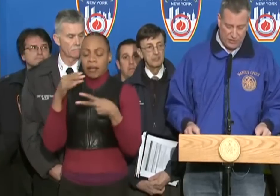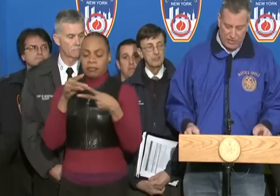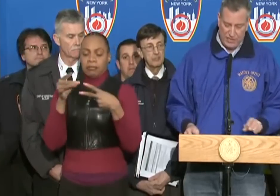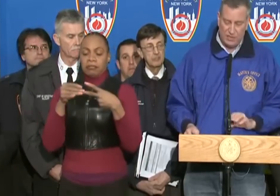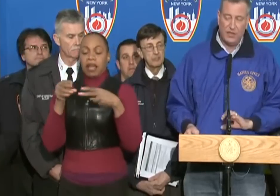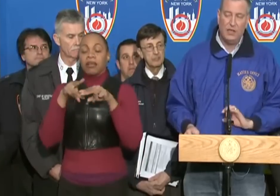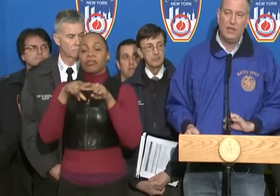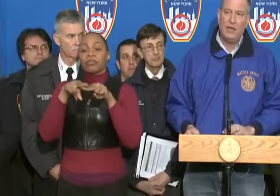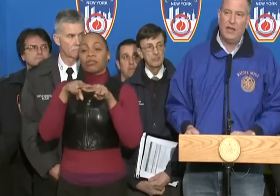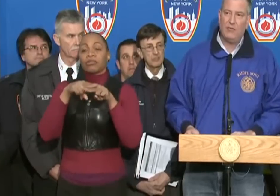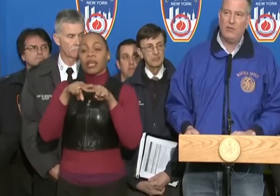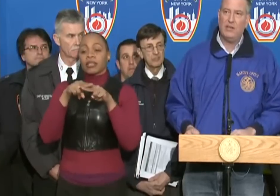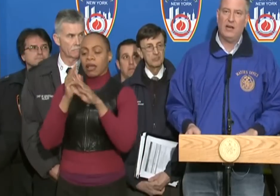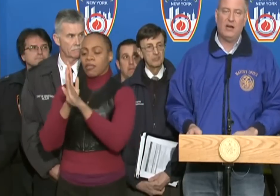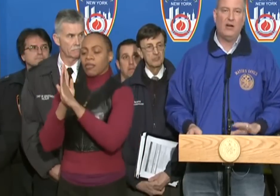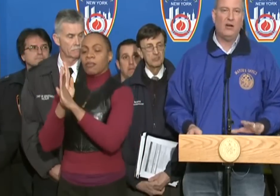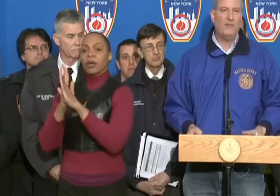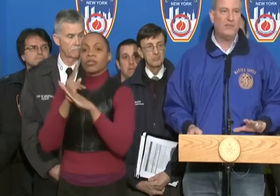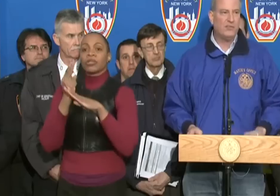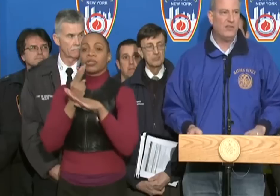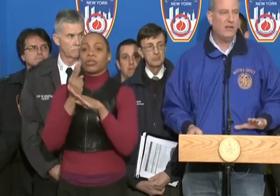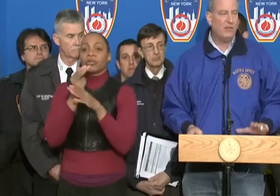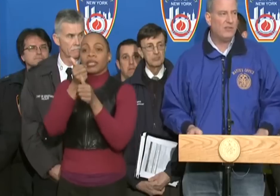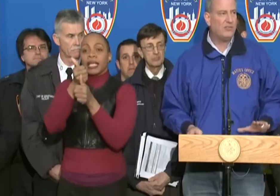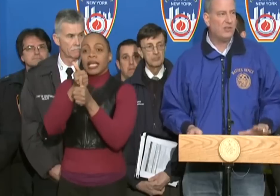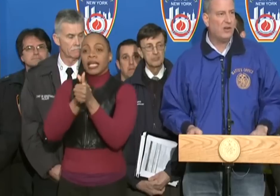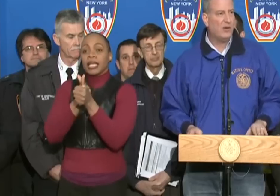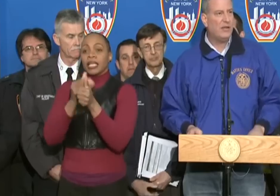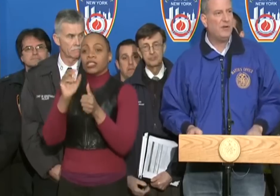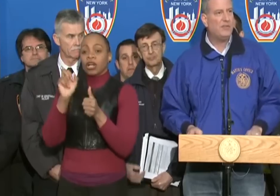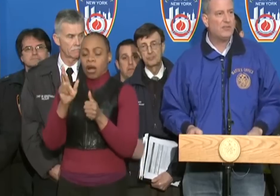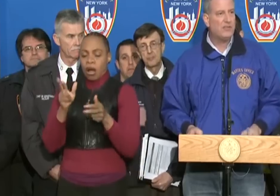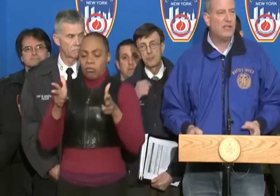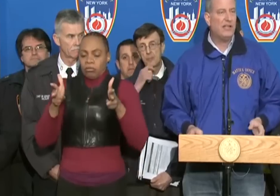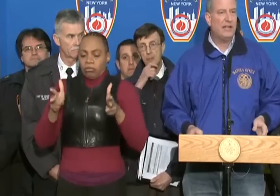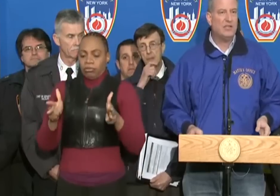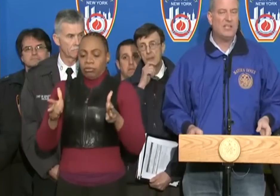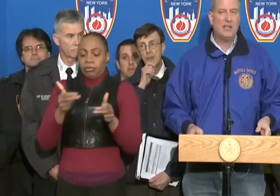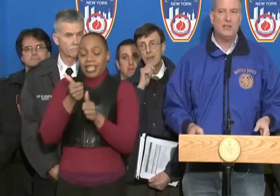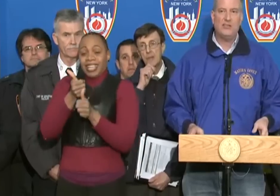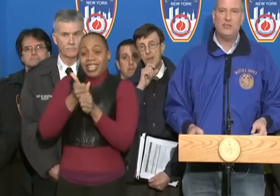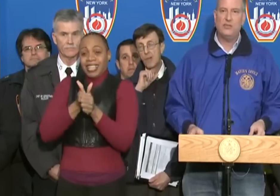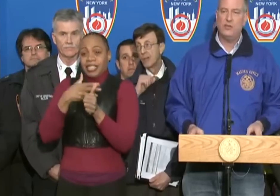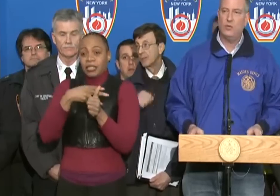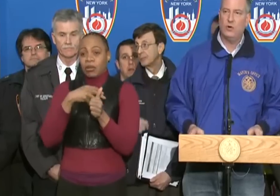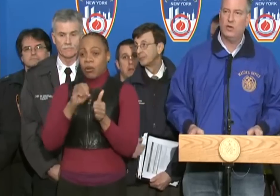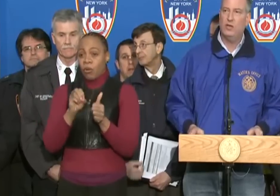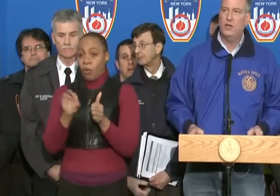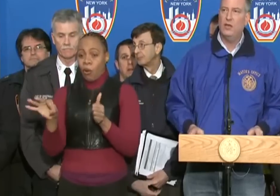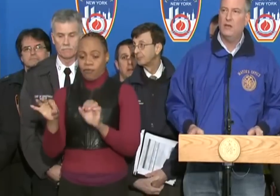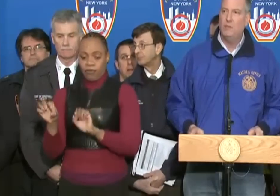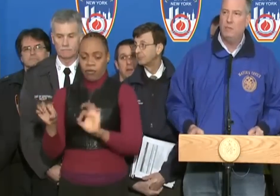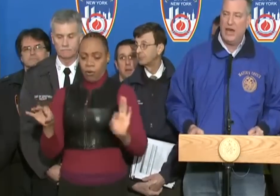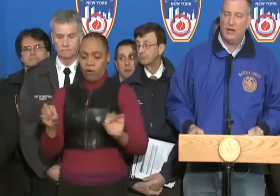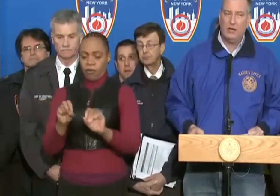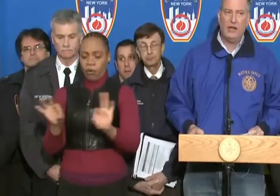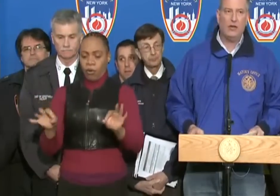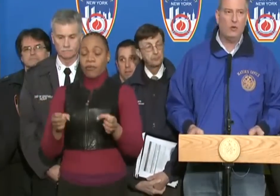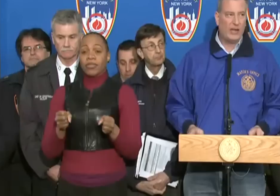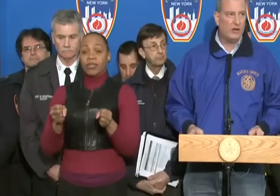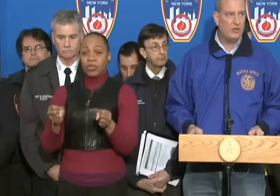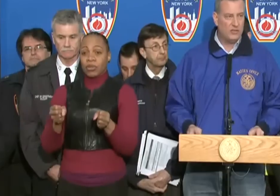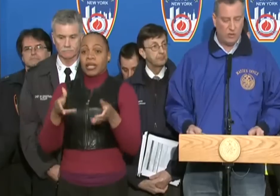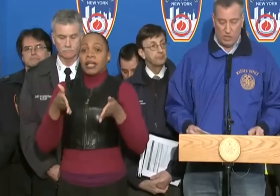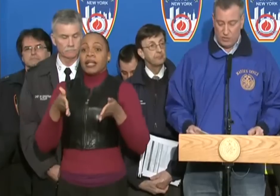use mass transit. Every car off the street, every additional car we keep off the street allows sanitation to do their work better